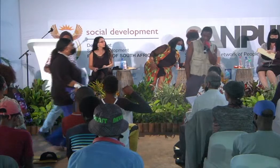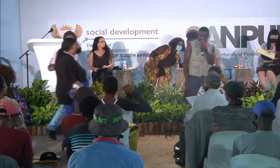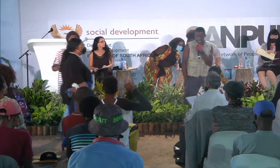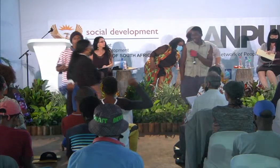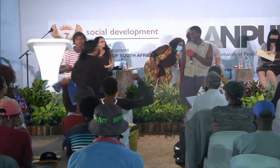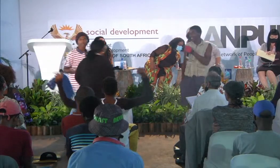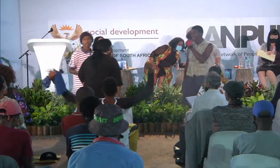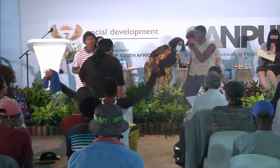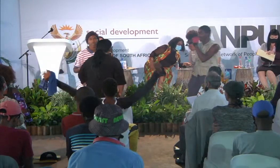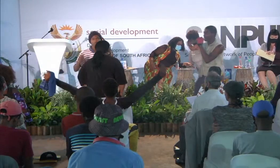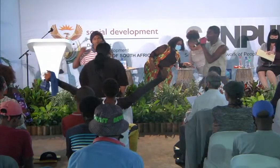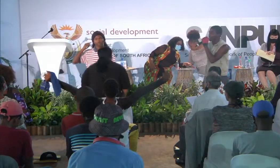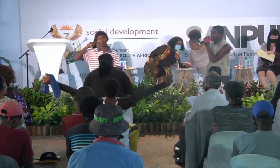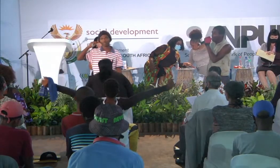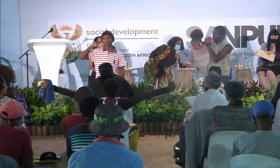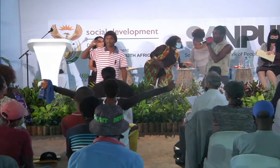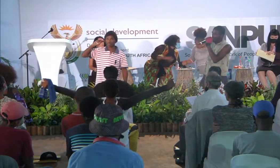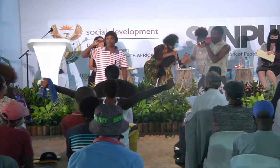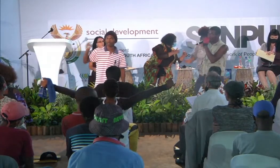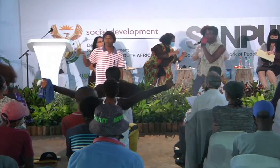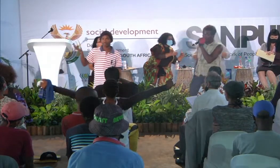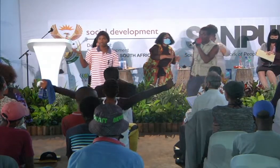Yeah.